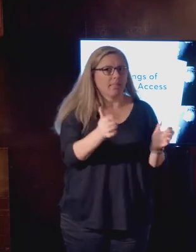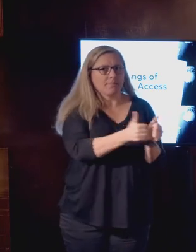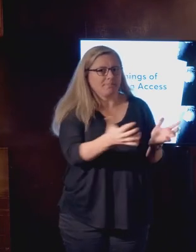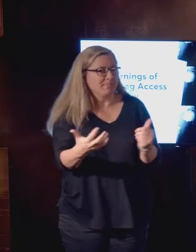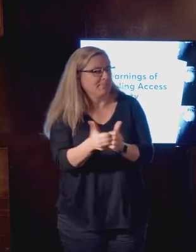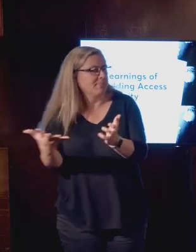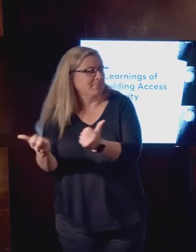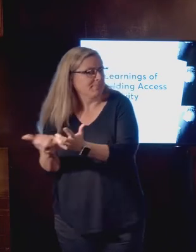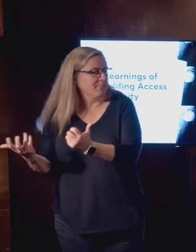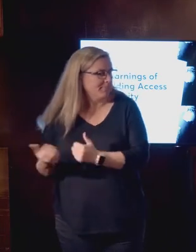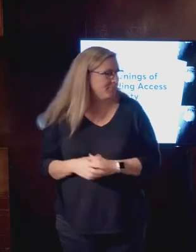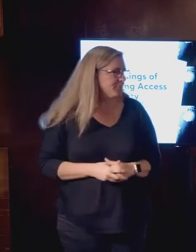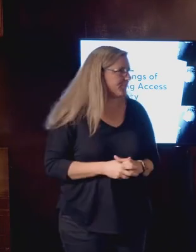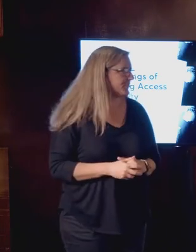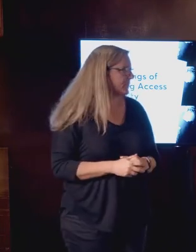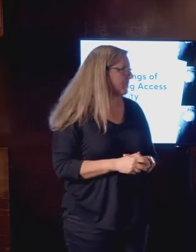Thank you.